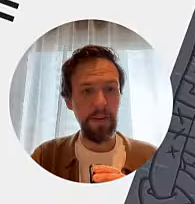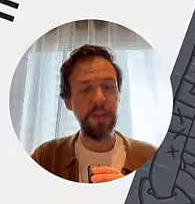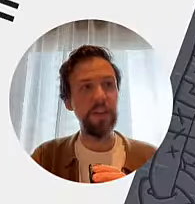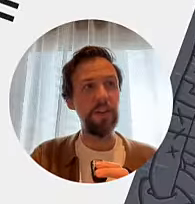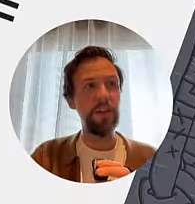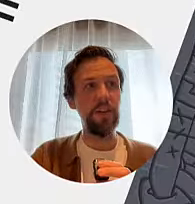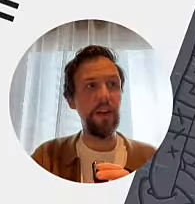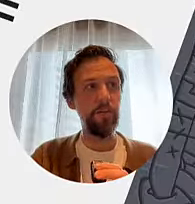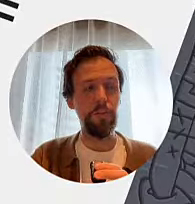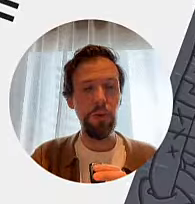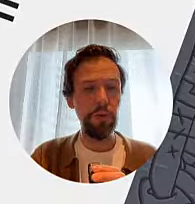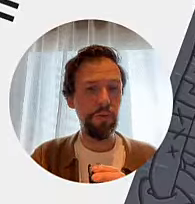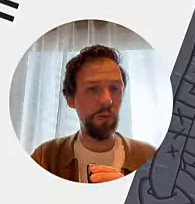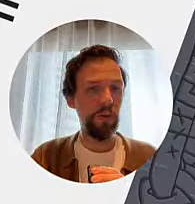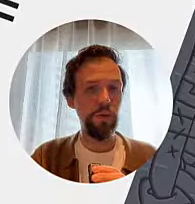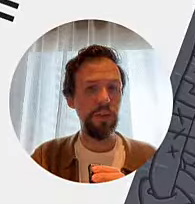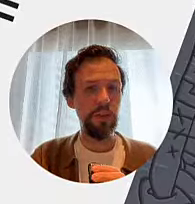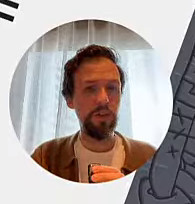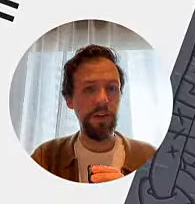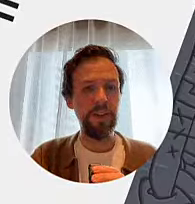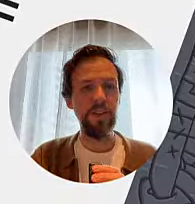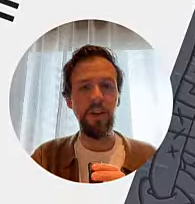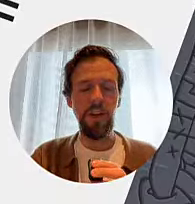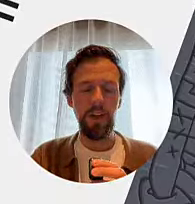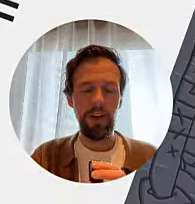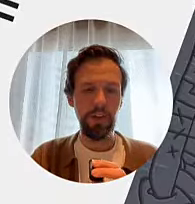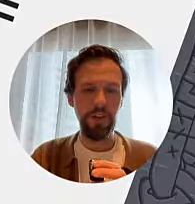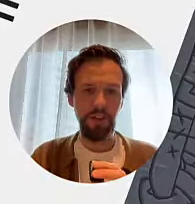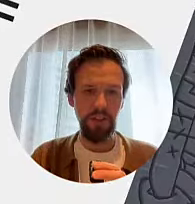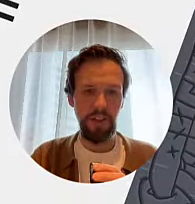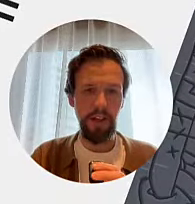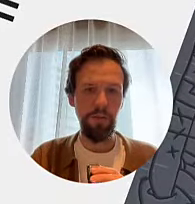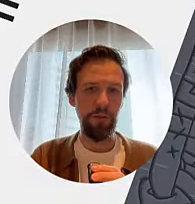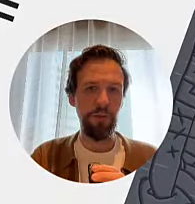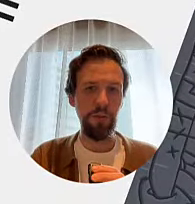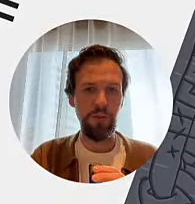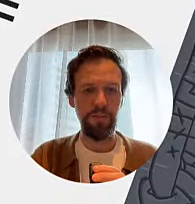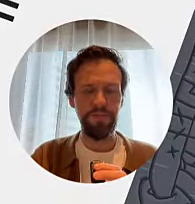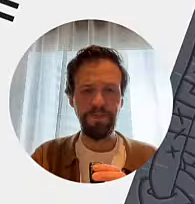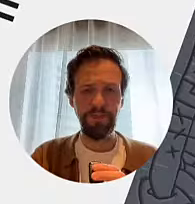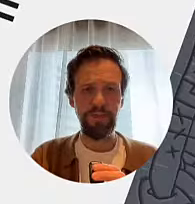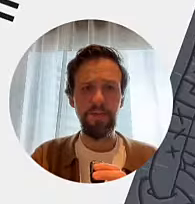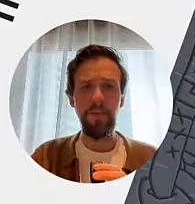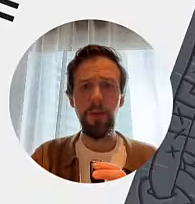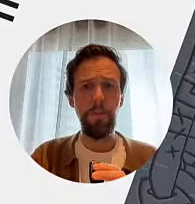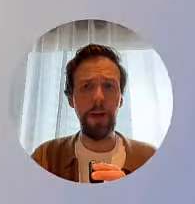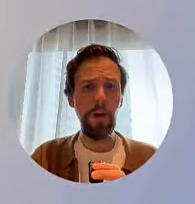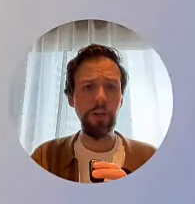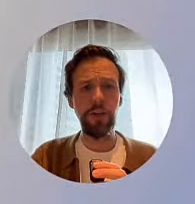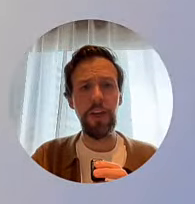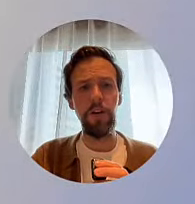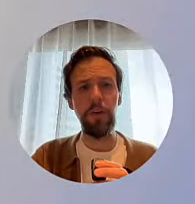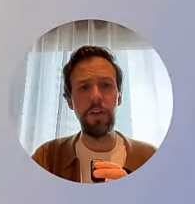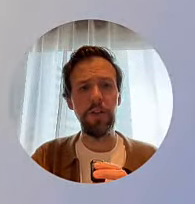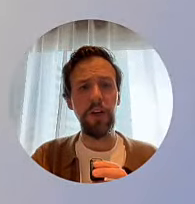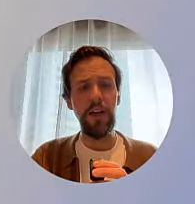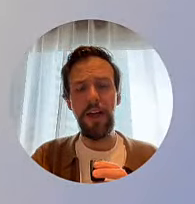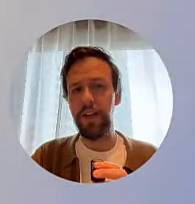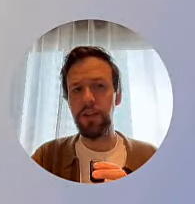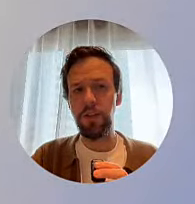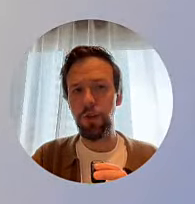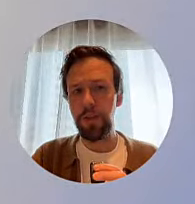games and apps that have a beautiful user interface and are just delightful to use. But I also care